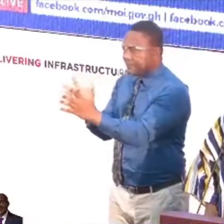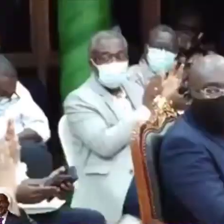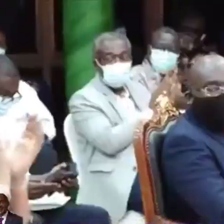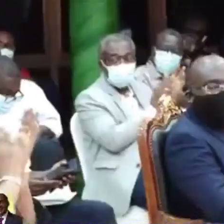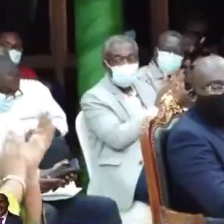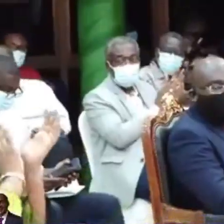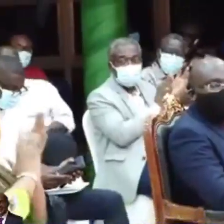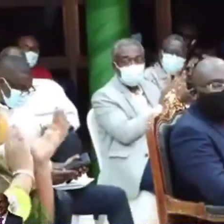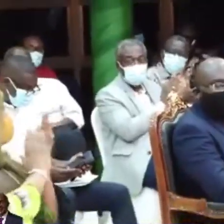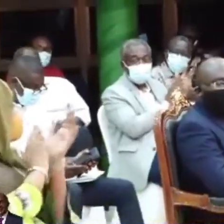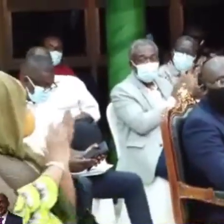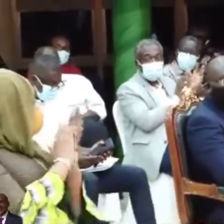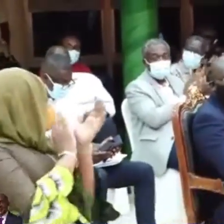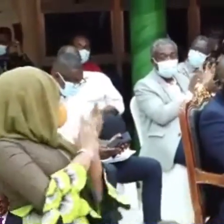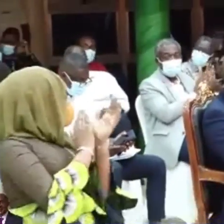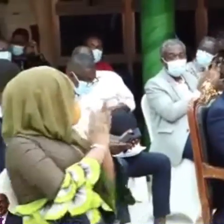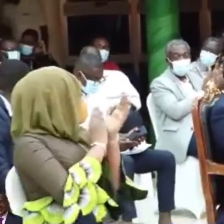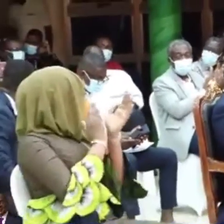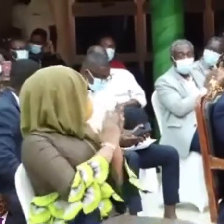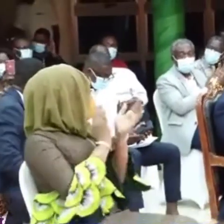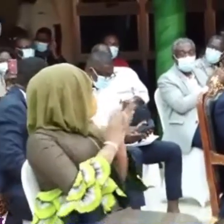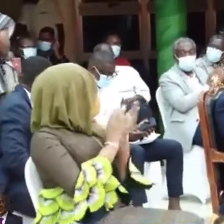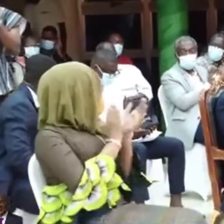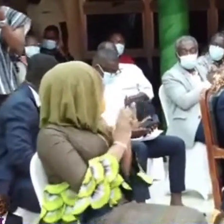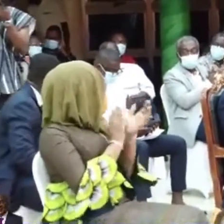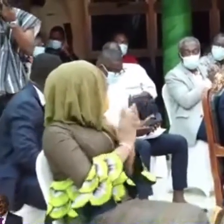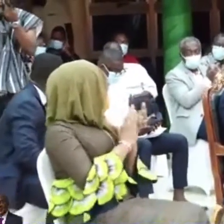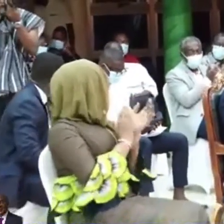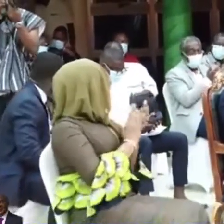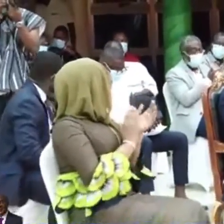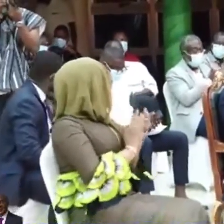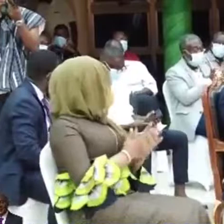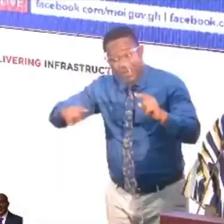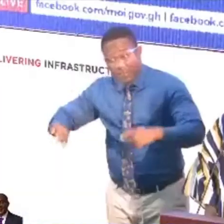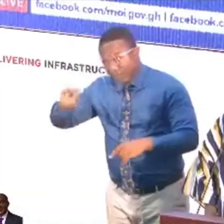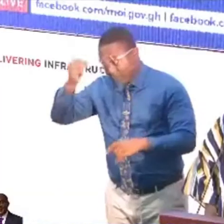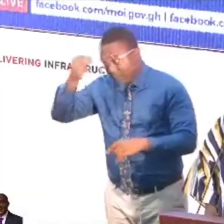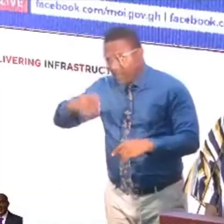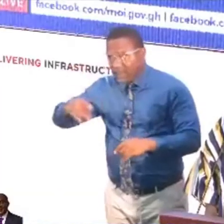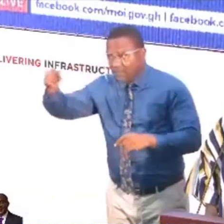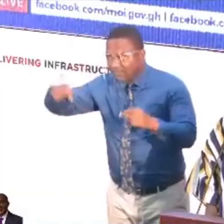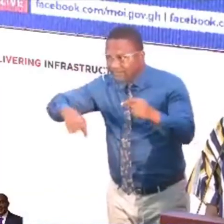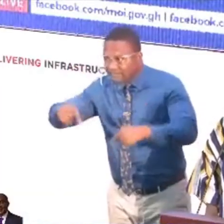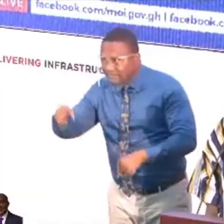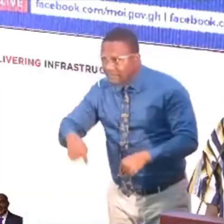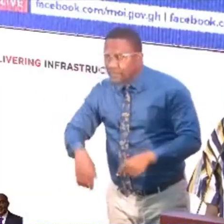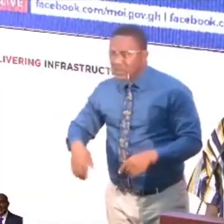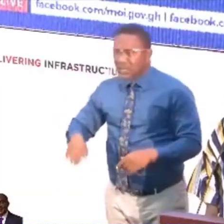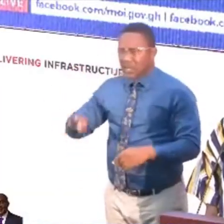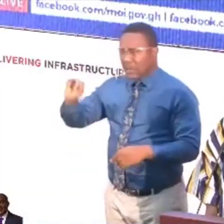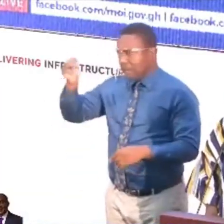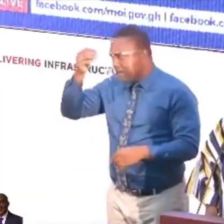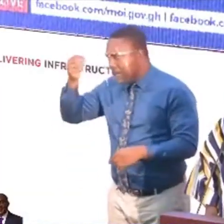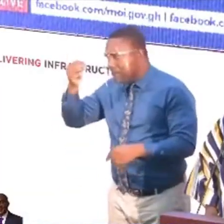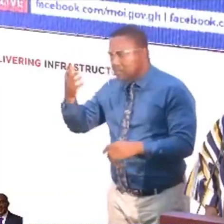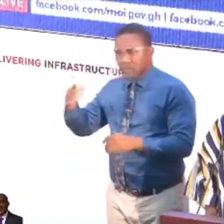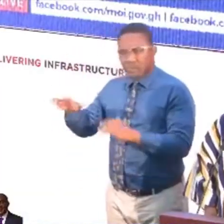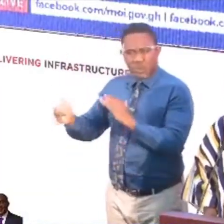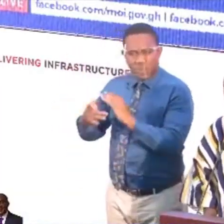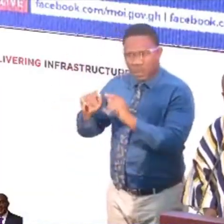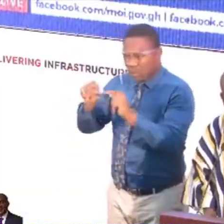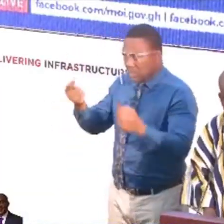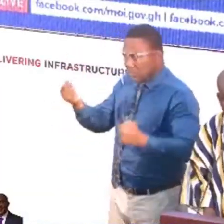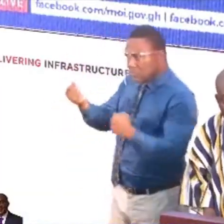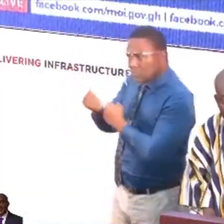We want to say a big thank you to the various ministers of state, the various ministries and technical teams that